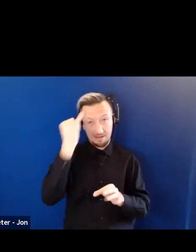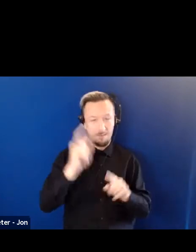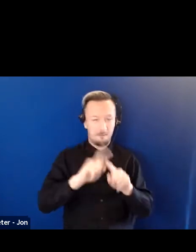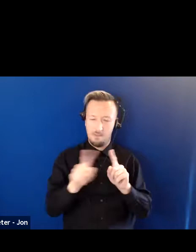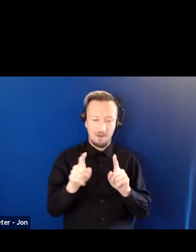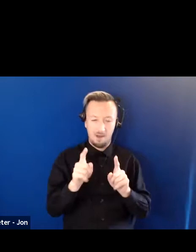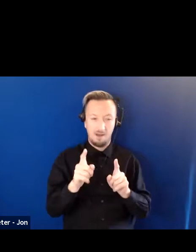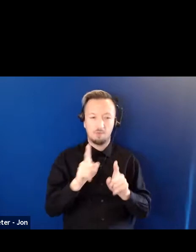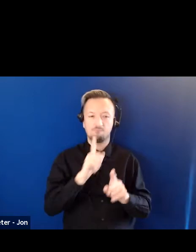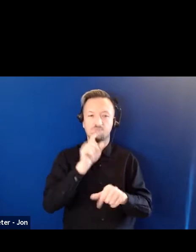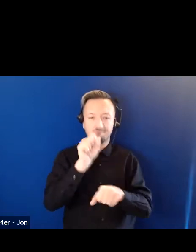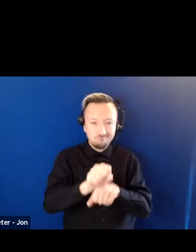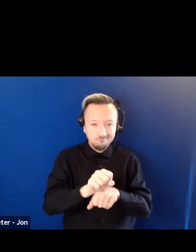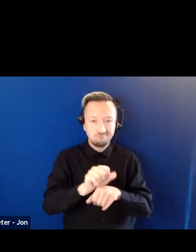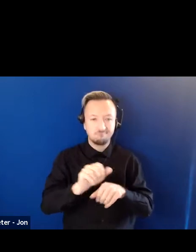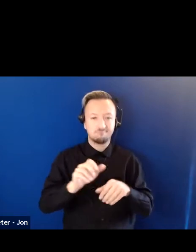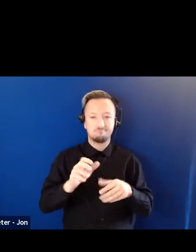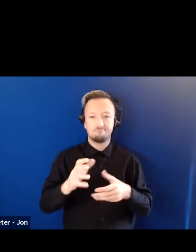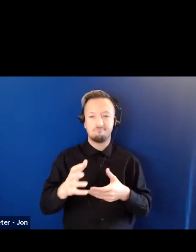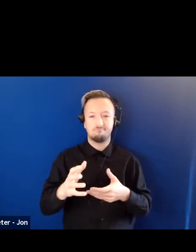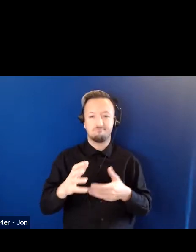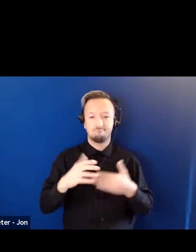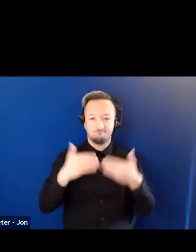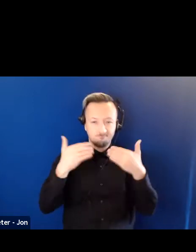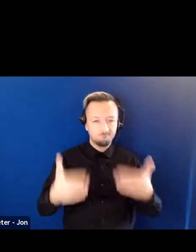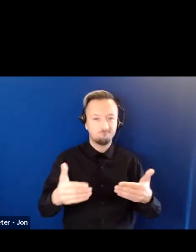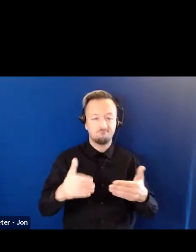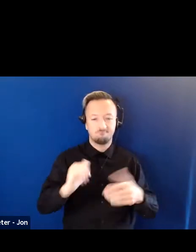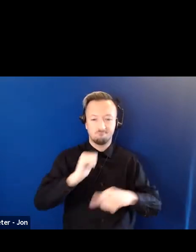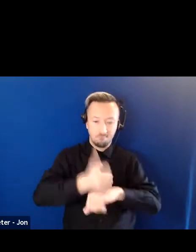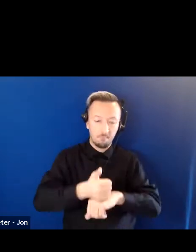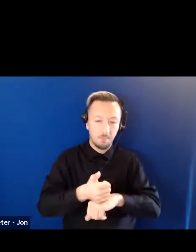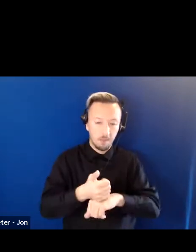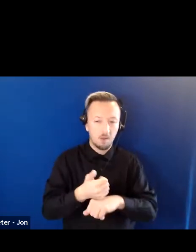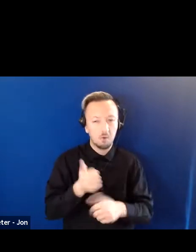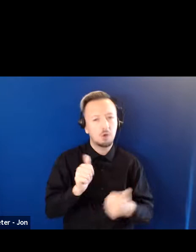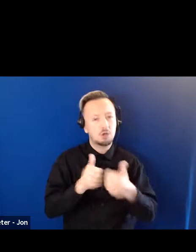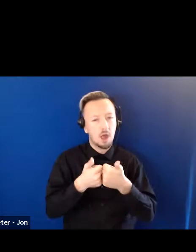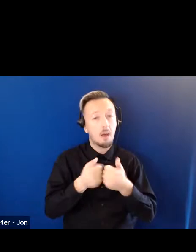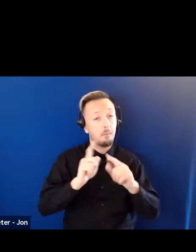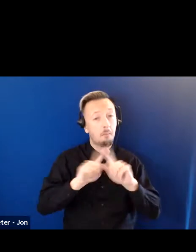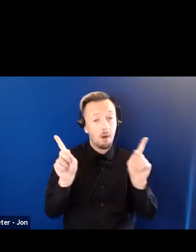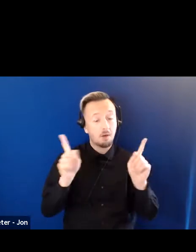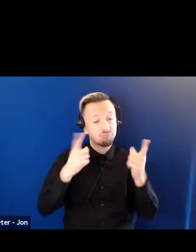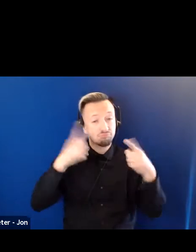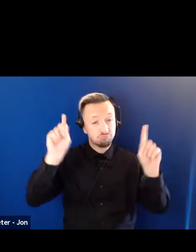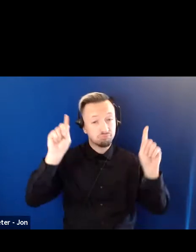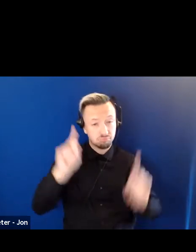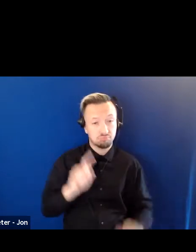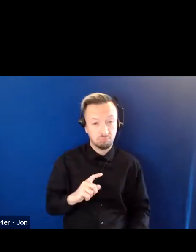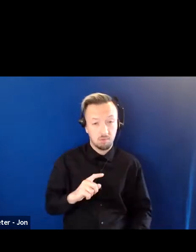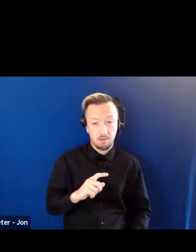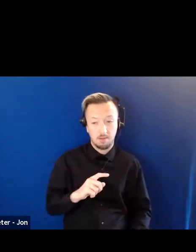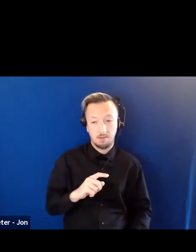to bring in the non-disability community. We've been pretty successful with that. Rebranding is making